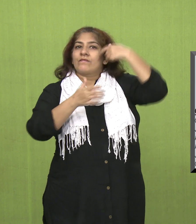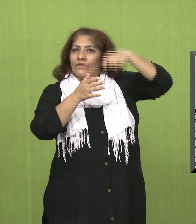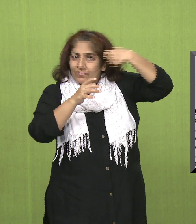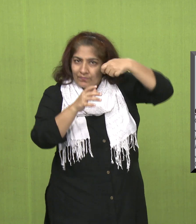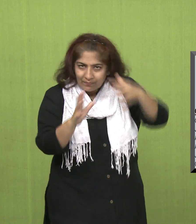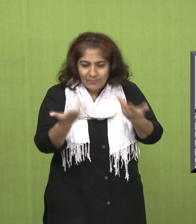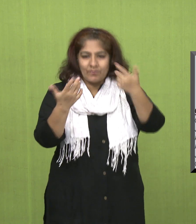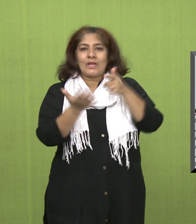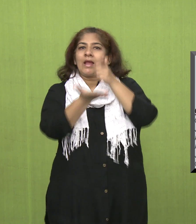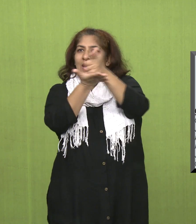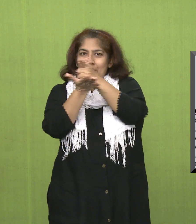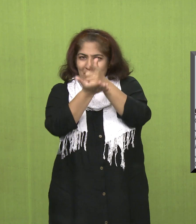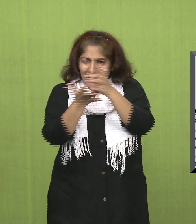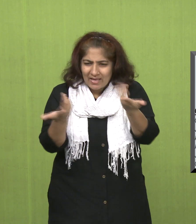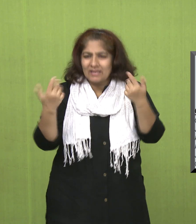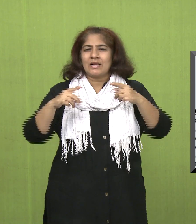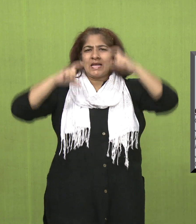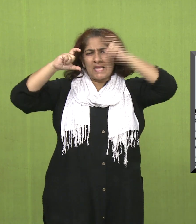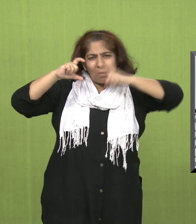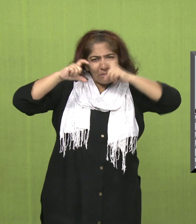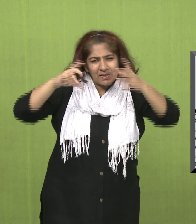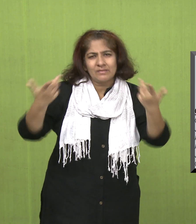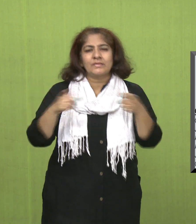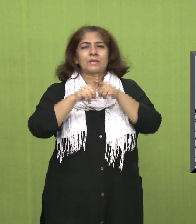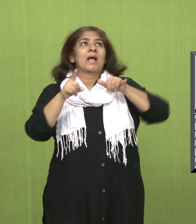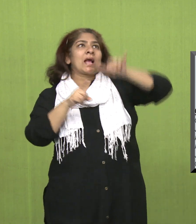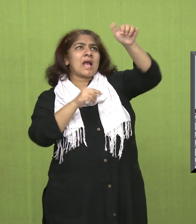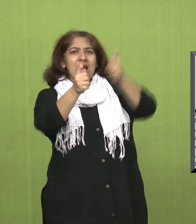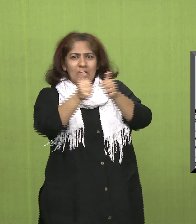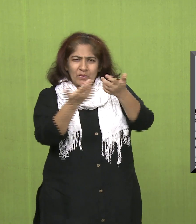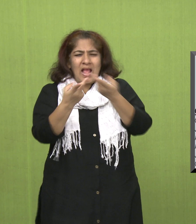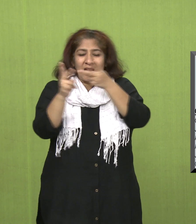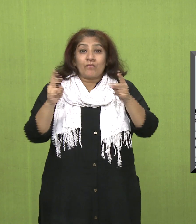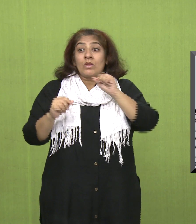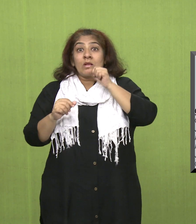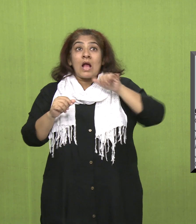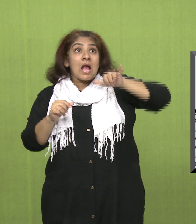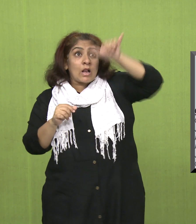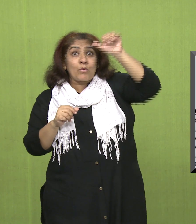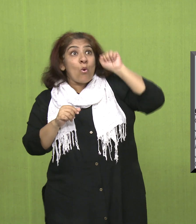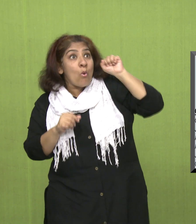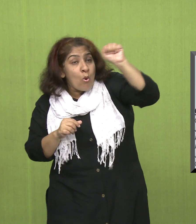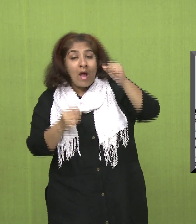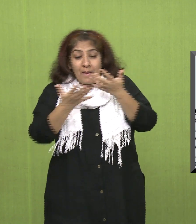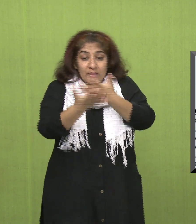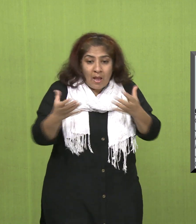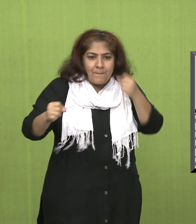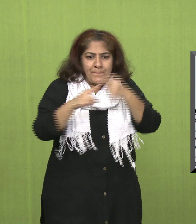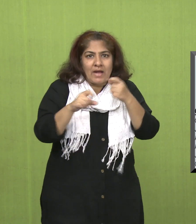services or media people or recording or photography or airport. Like airport, there are different kinds of